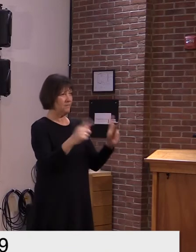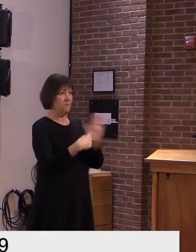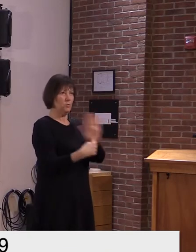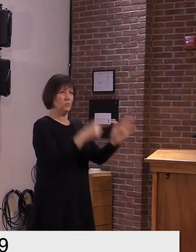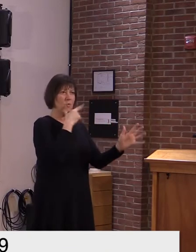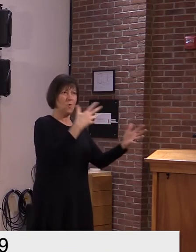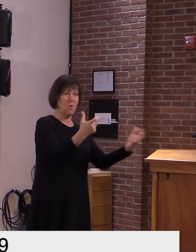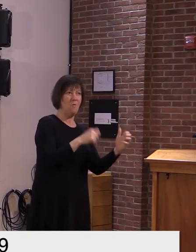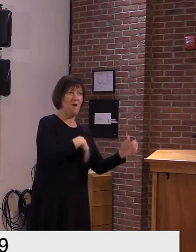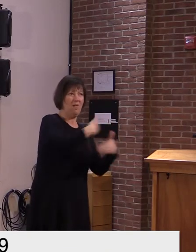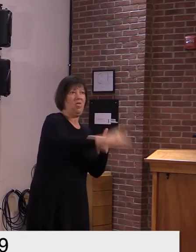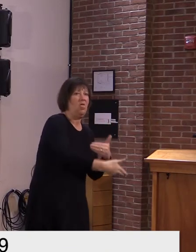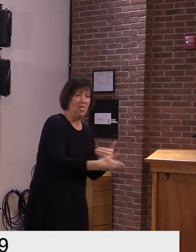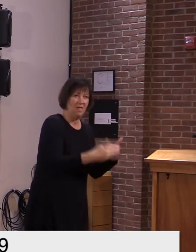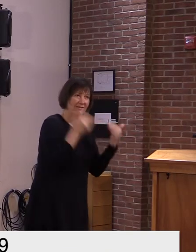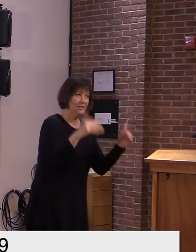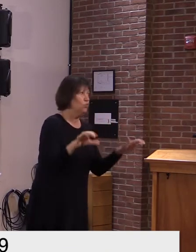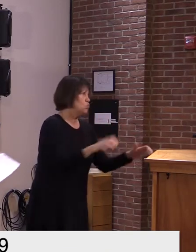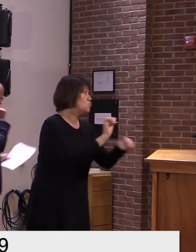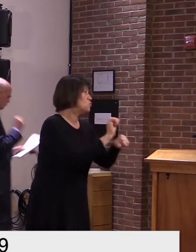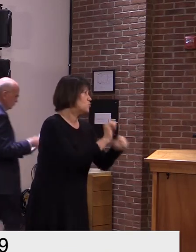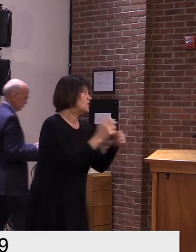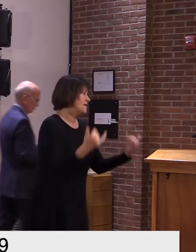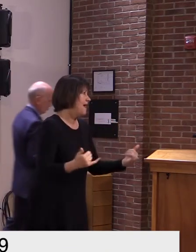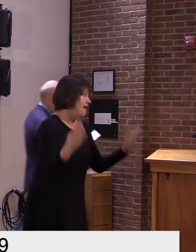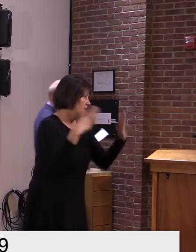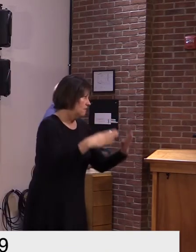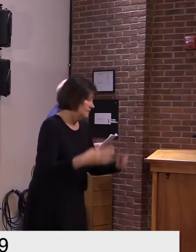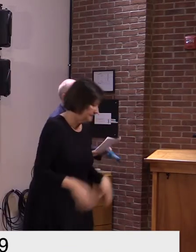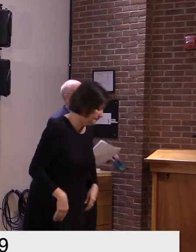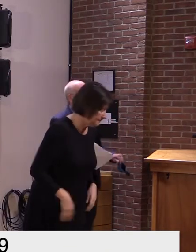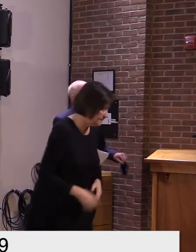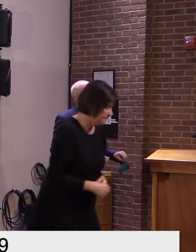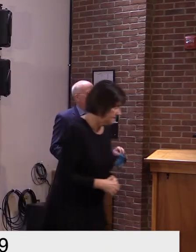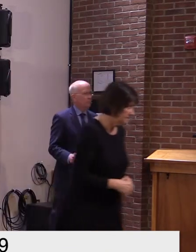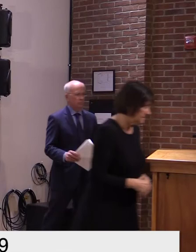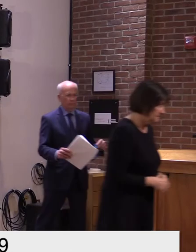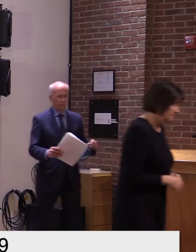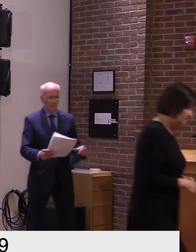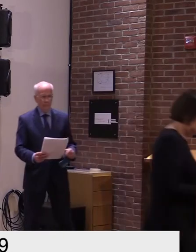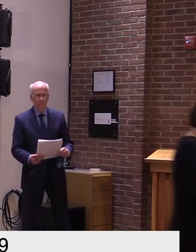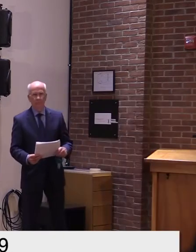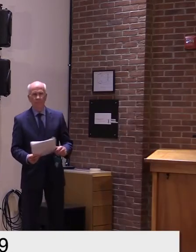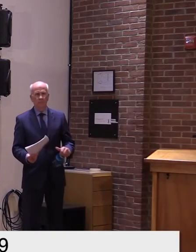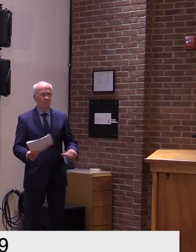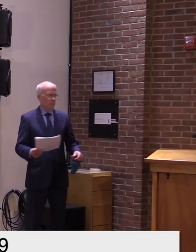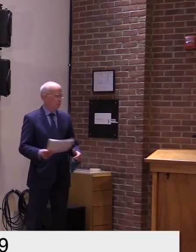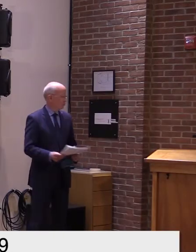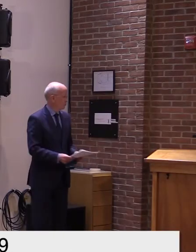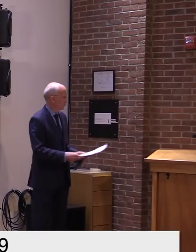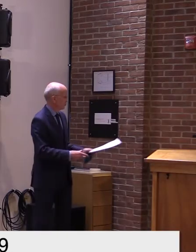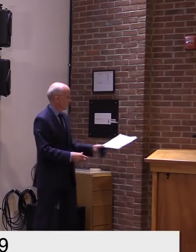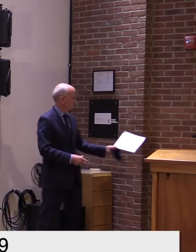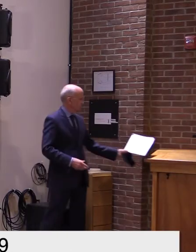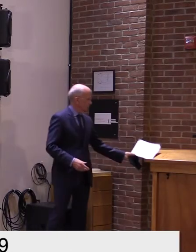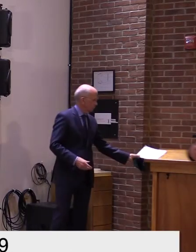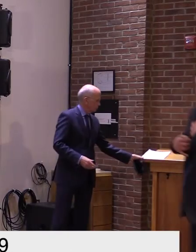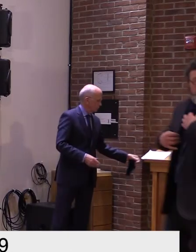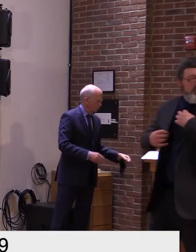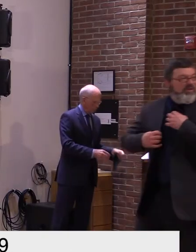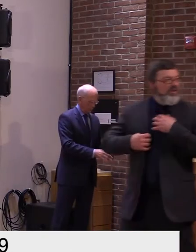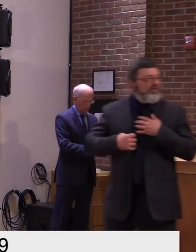Thank you. Governor Scott, your office has the power to pardon people convicted of crimes. Are